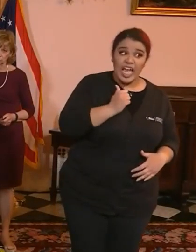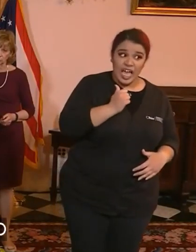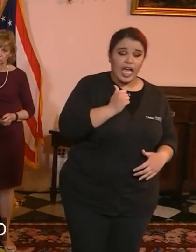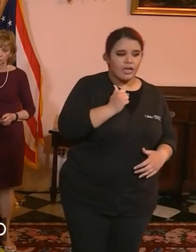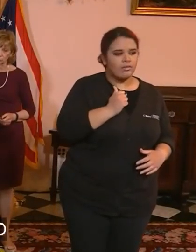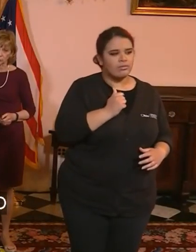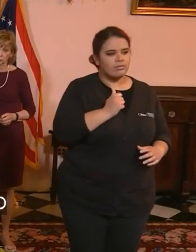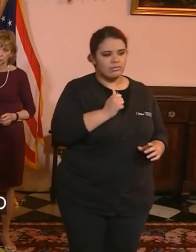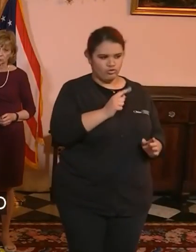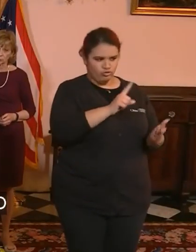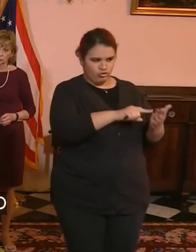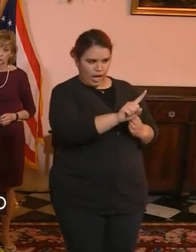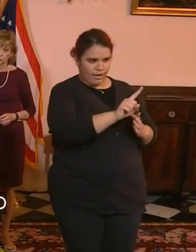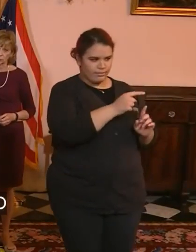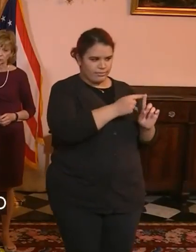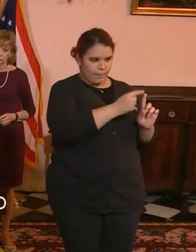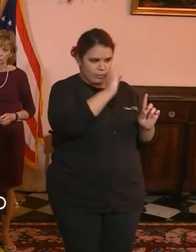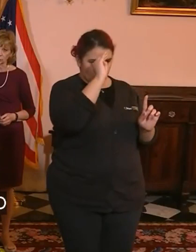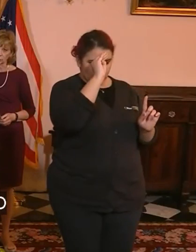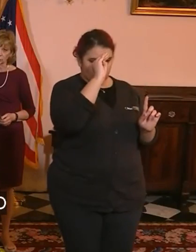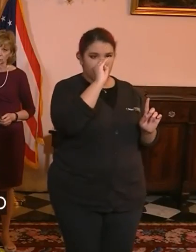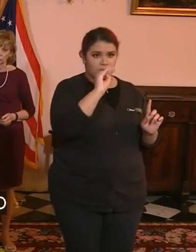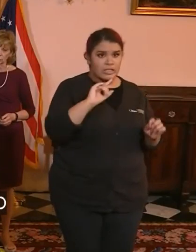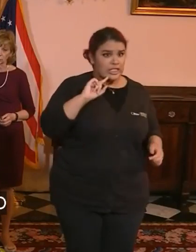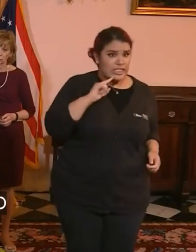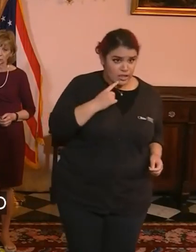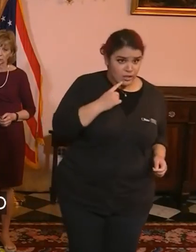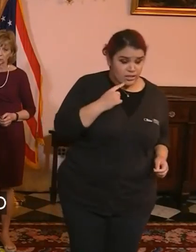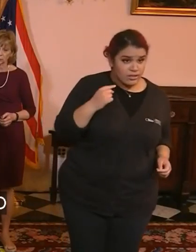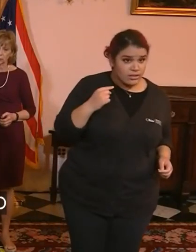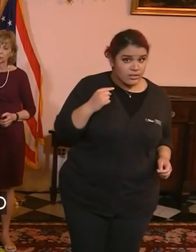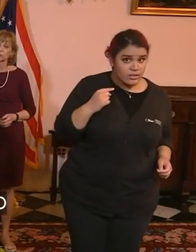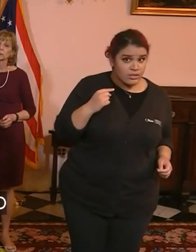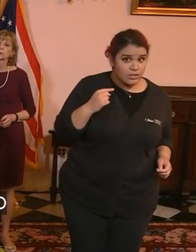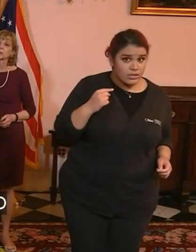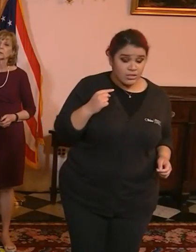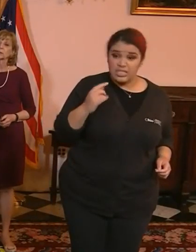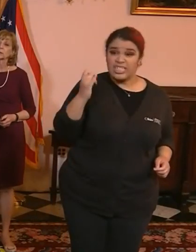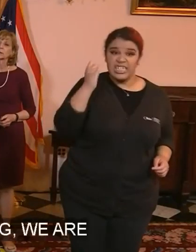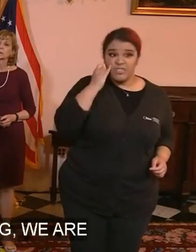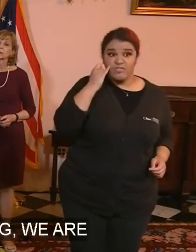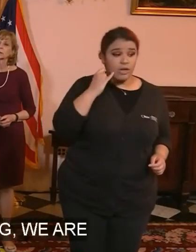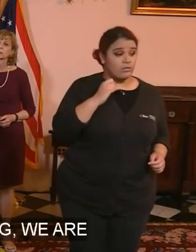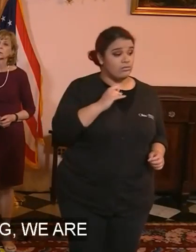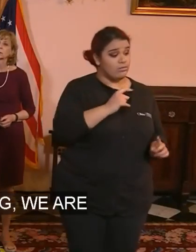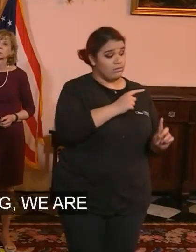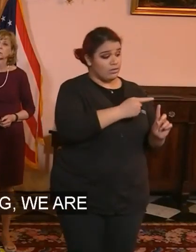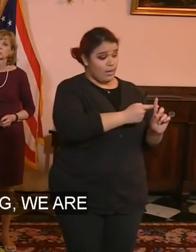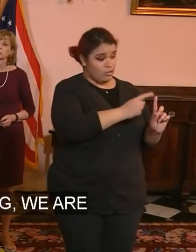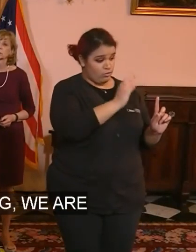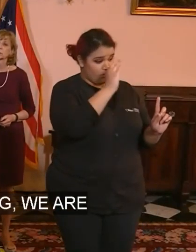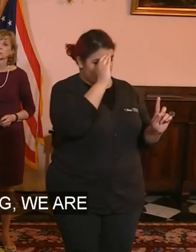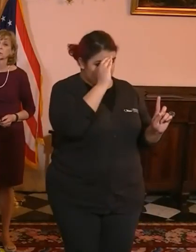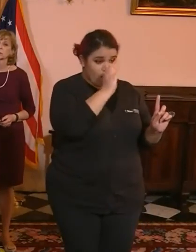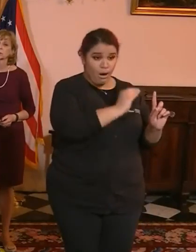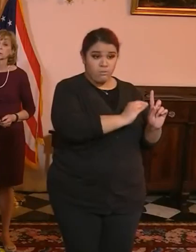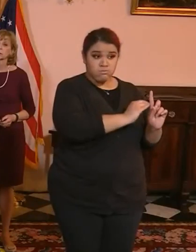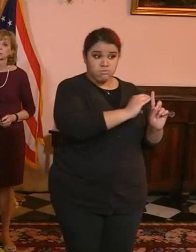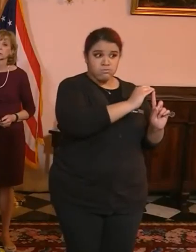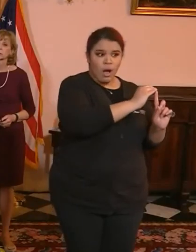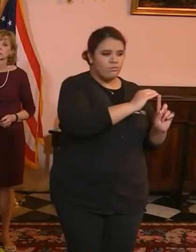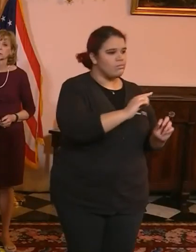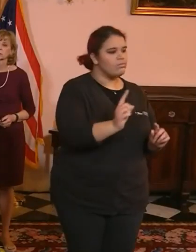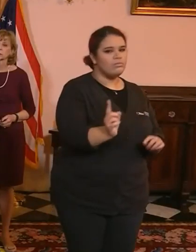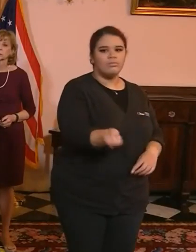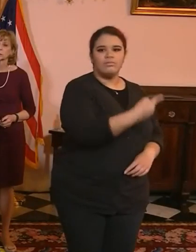about. We expect them to do that. We expect them to send someone home if they have a temperature. We